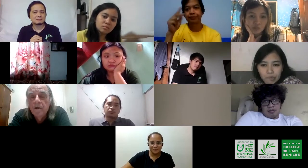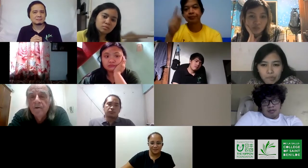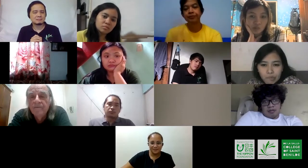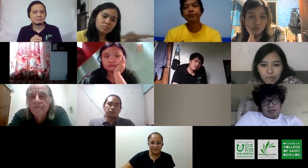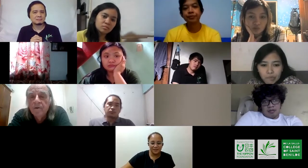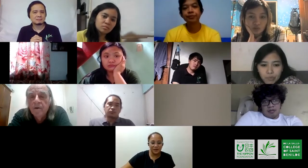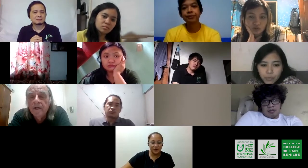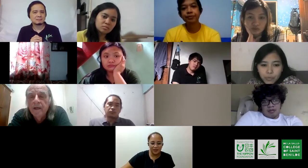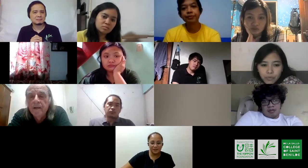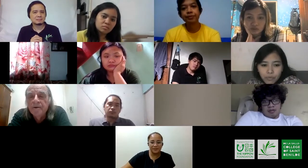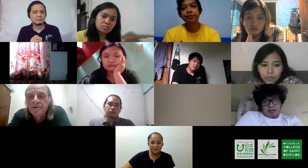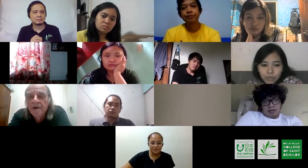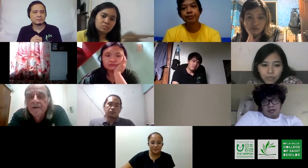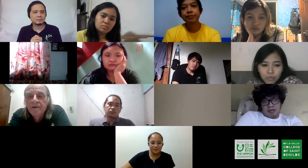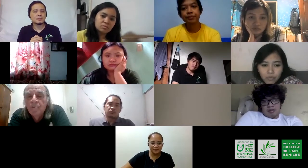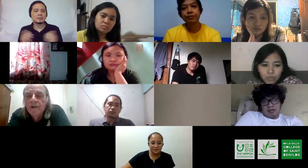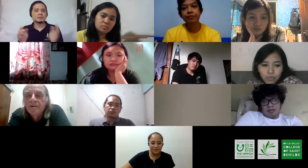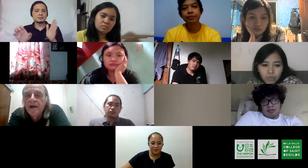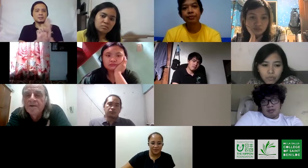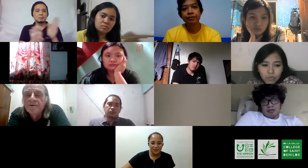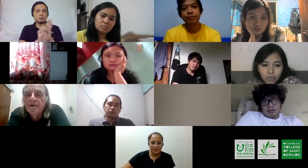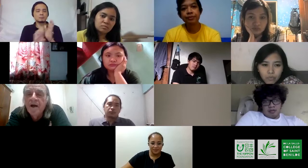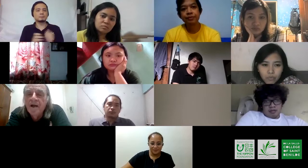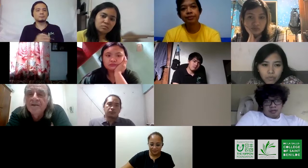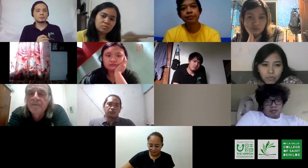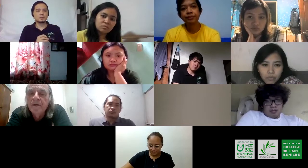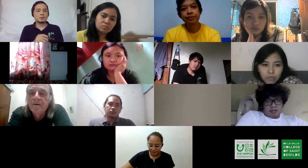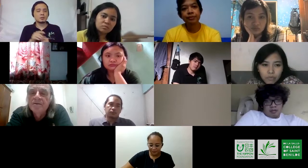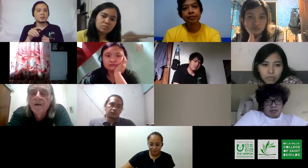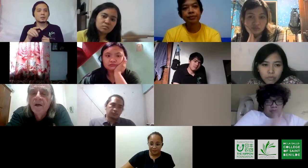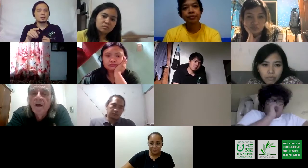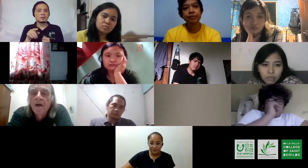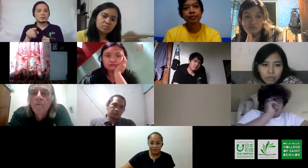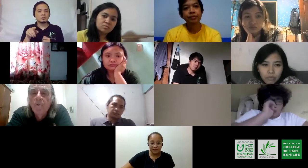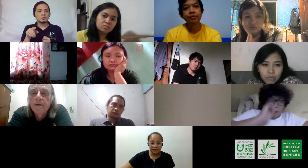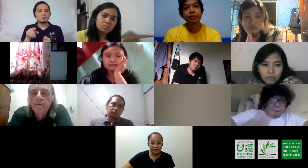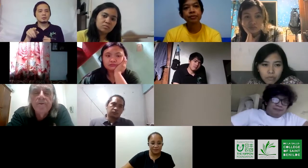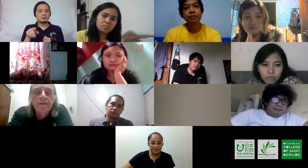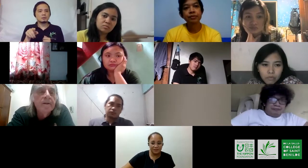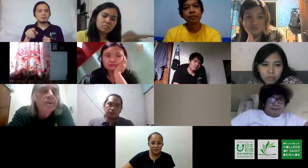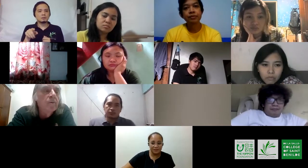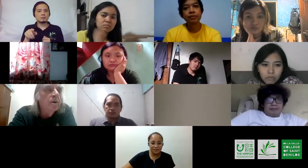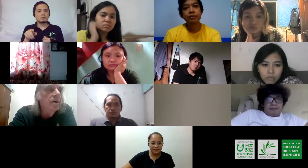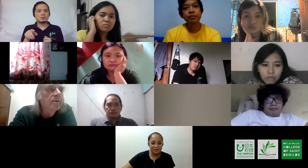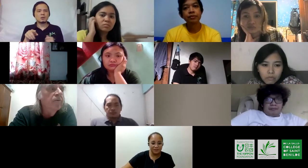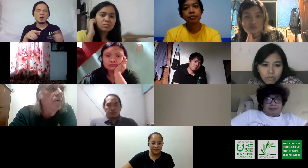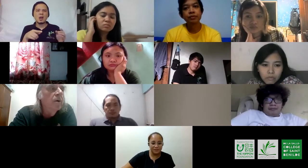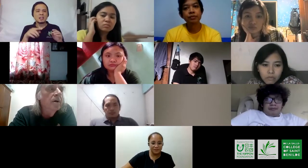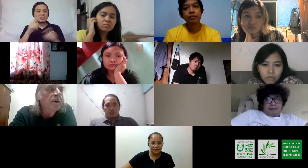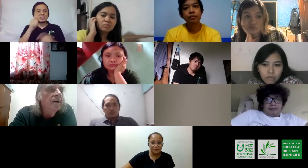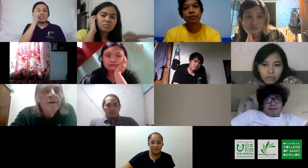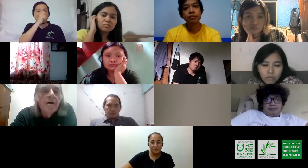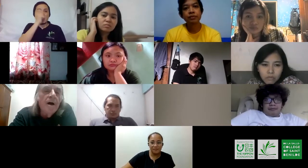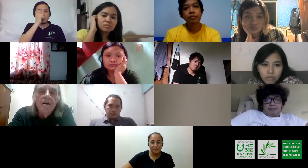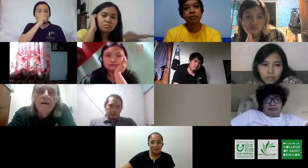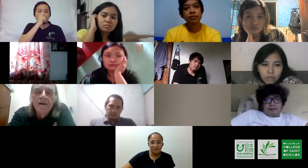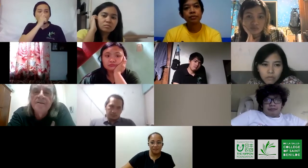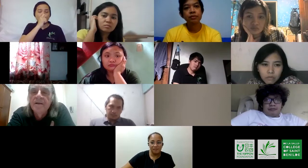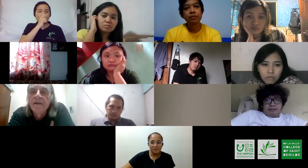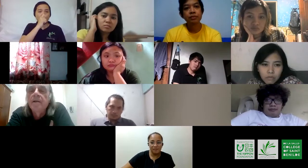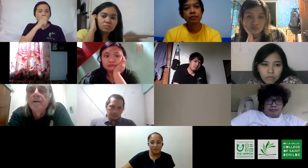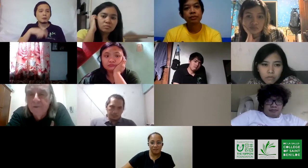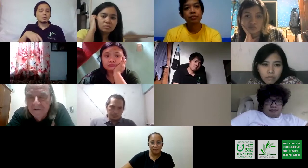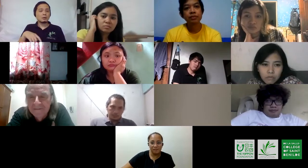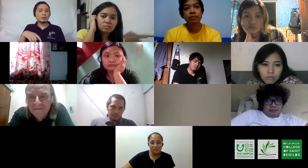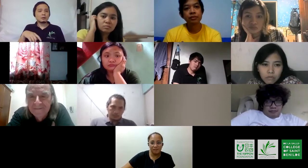So, you know, if you're learning English, you want to ask Tagalog speakers, what do you think the word for Tagalog is